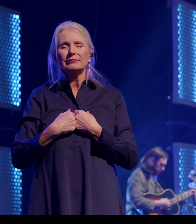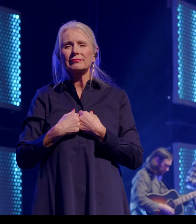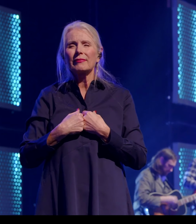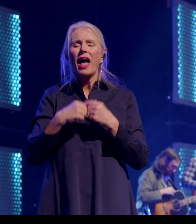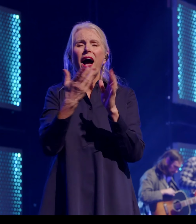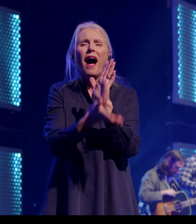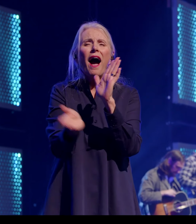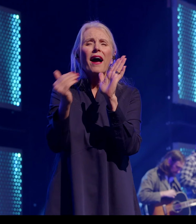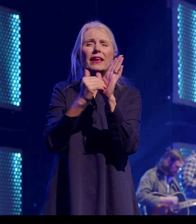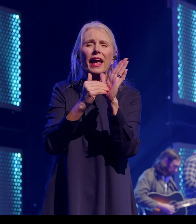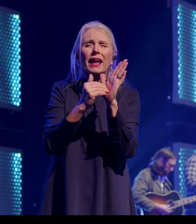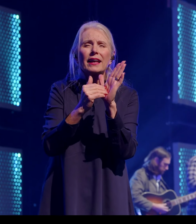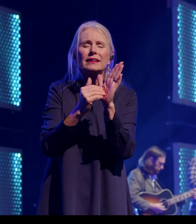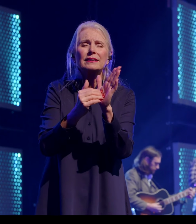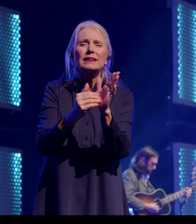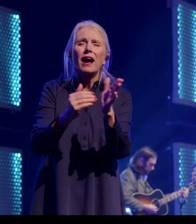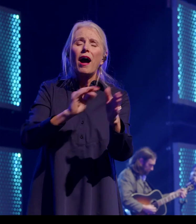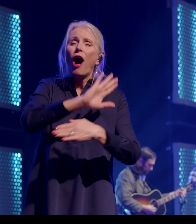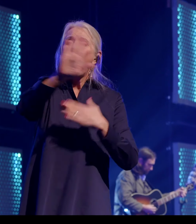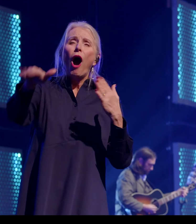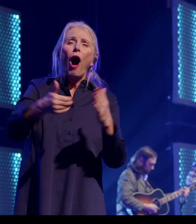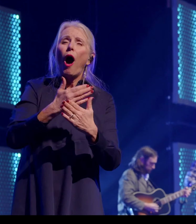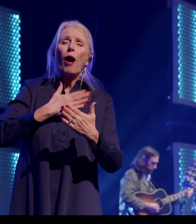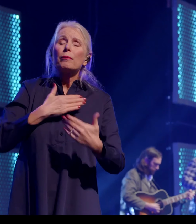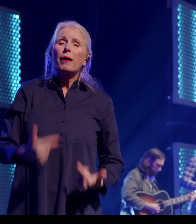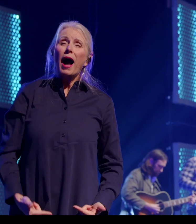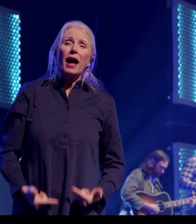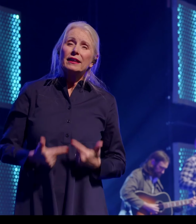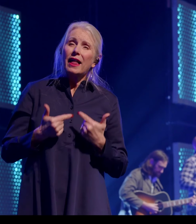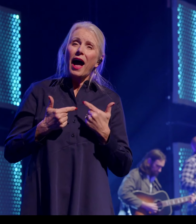one more time, church. Let's lift it up. All my life.